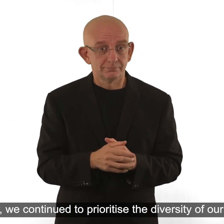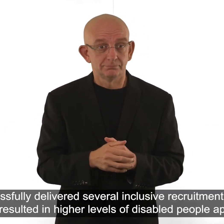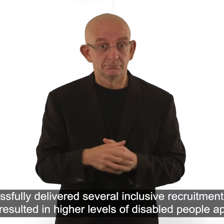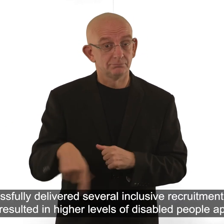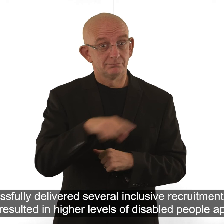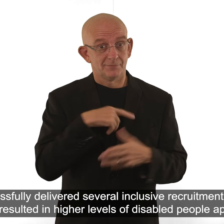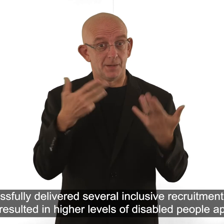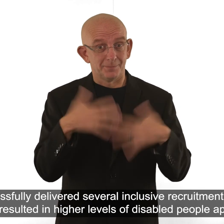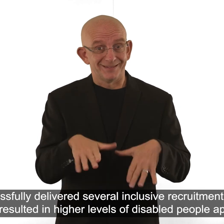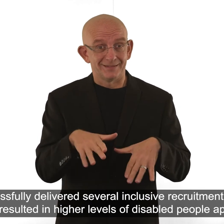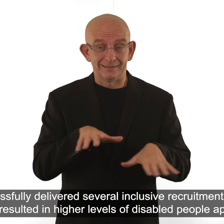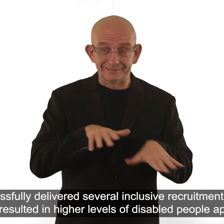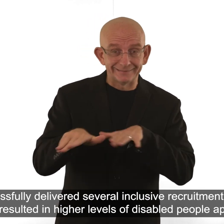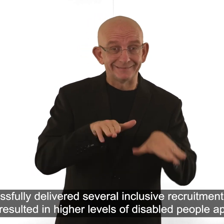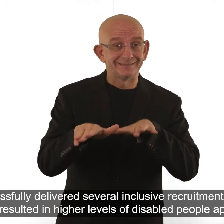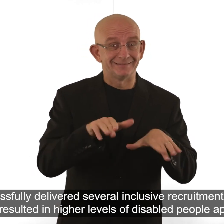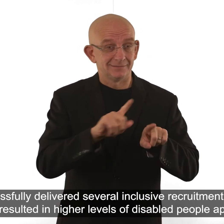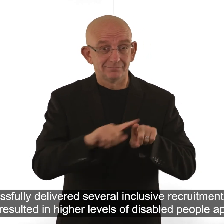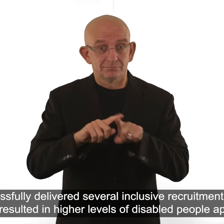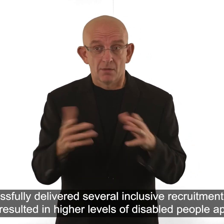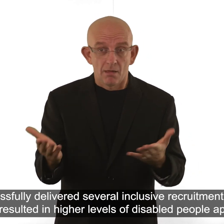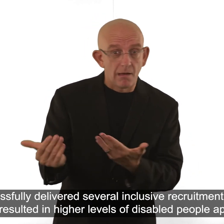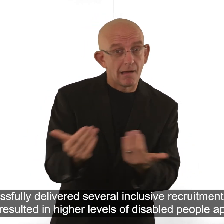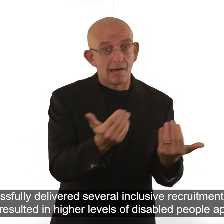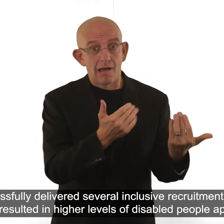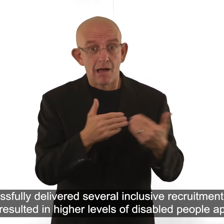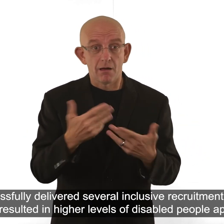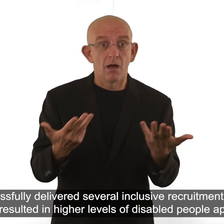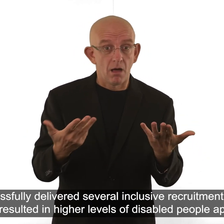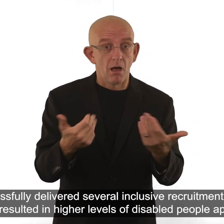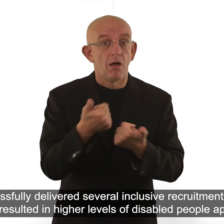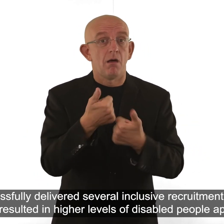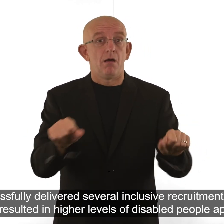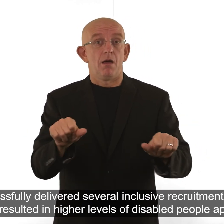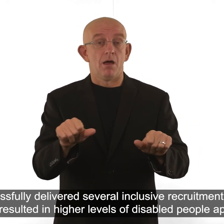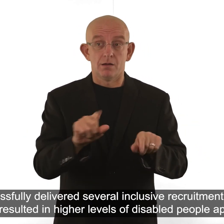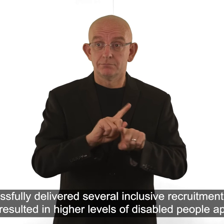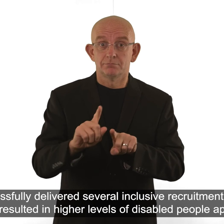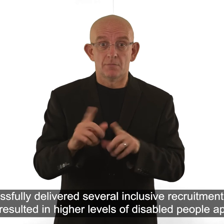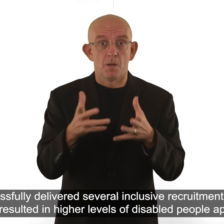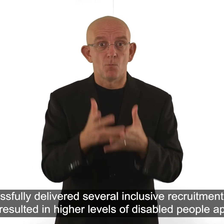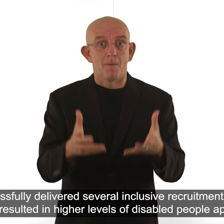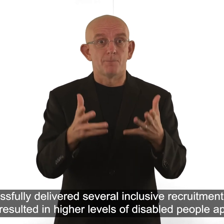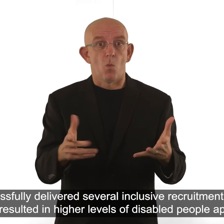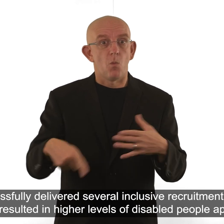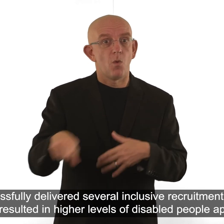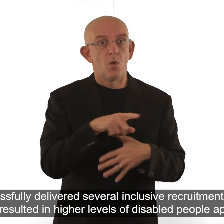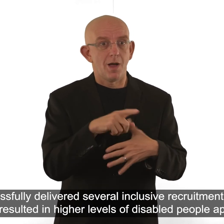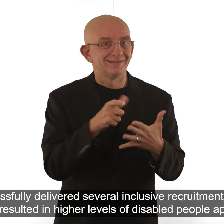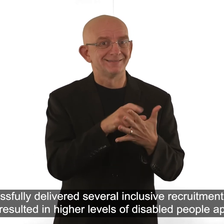We successfully delivered several inclusive recruitment campaigns that resulted in higher levels of